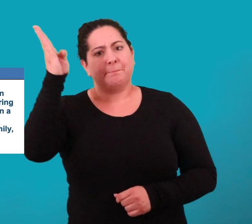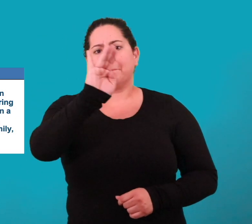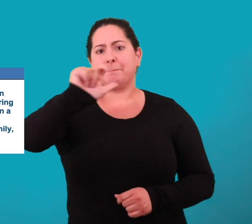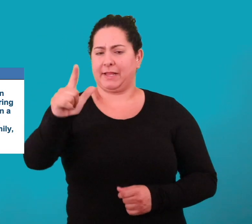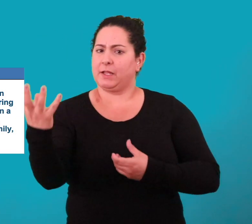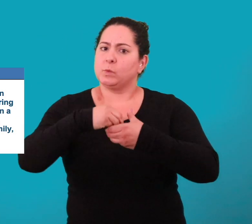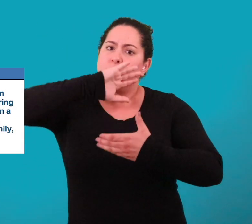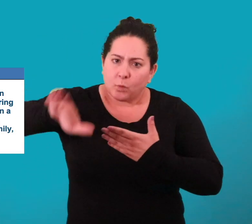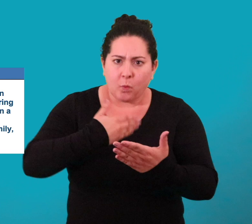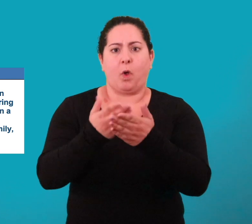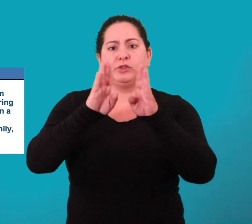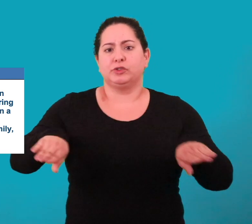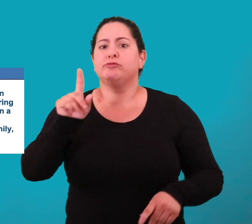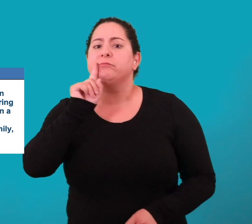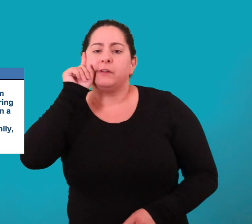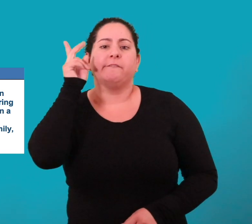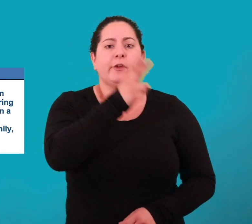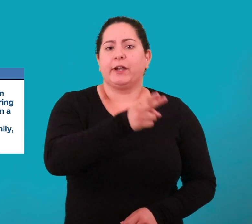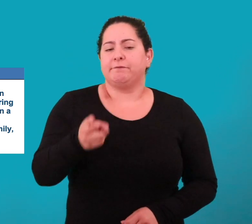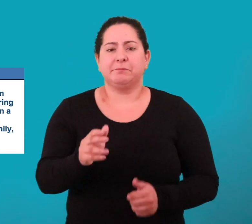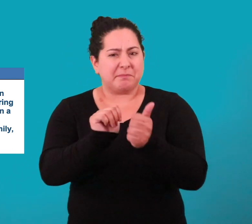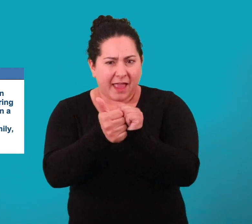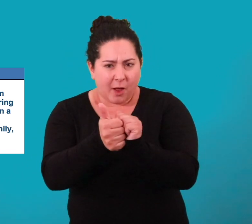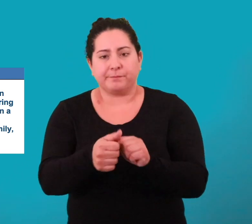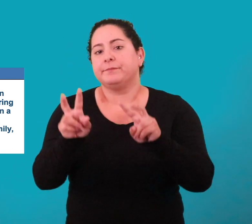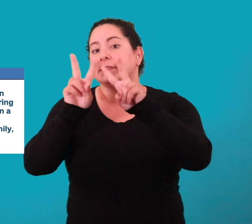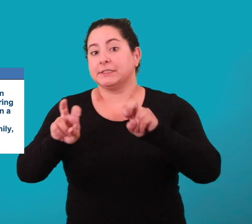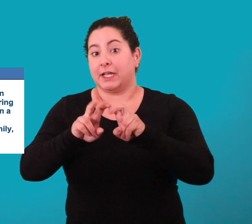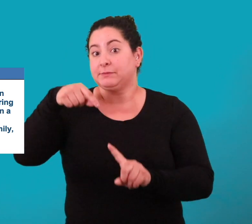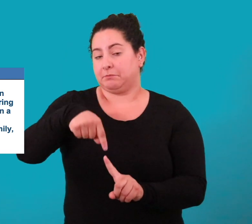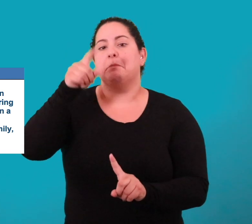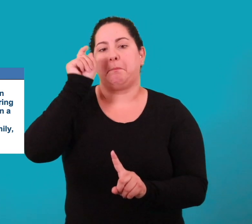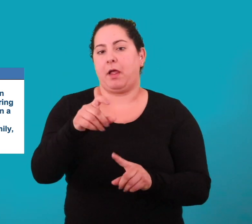non-discriminatory manner, in the native language of the child or family, and by qualified personnel.